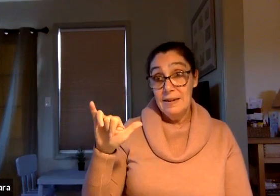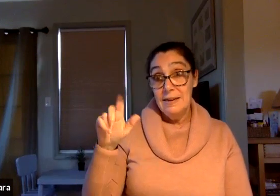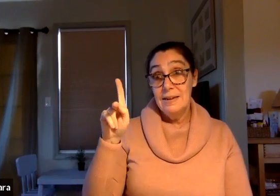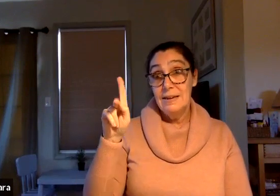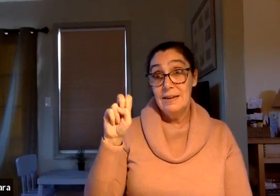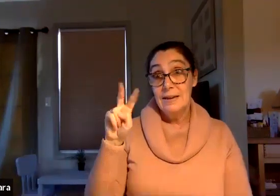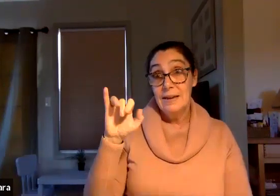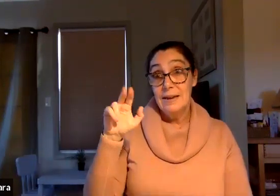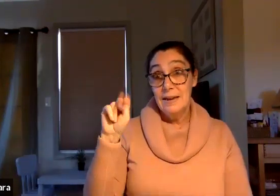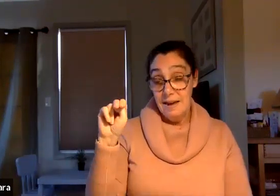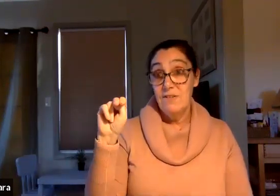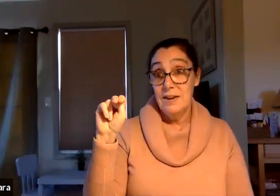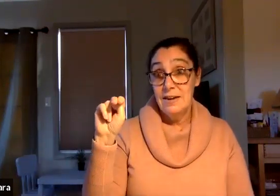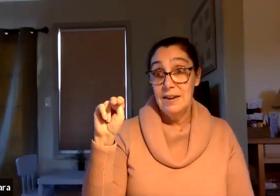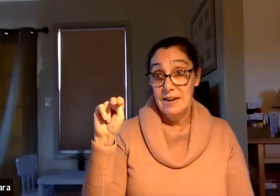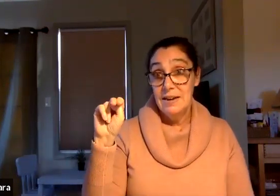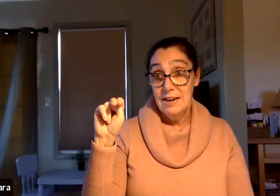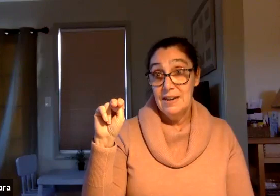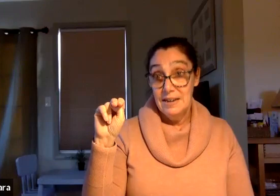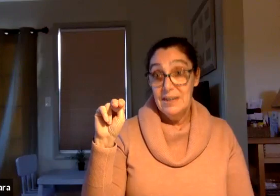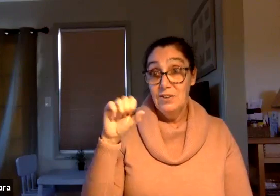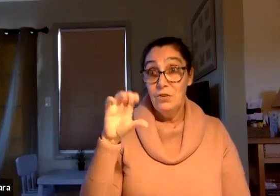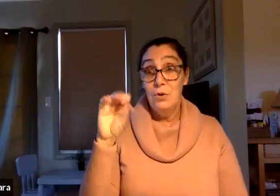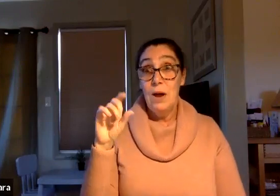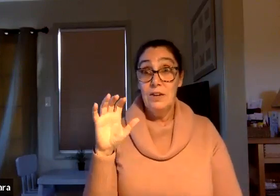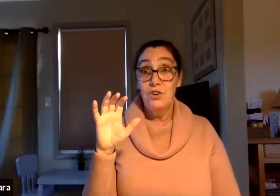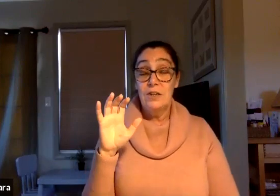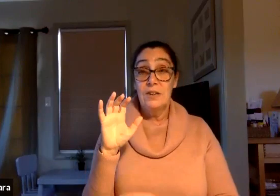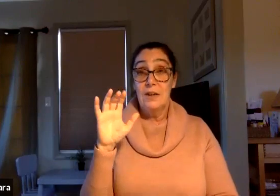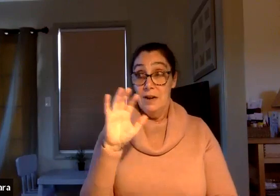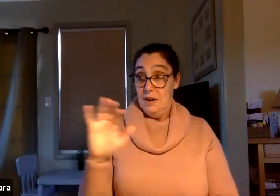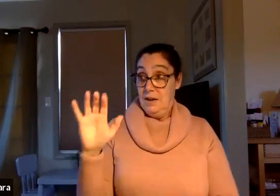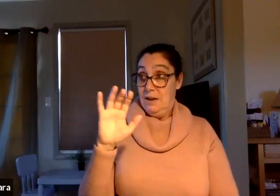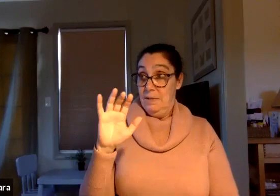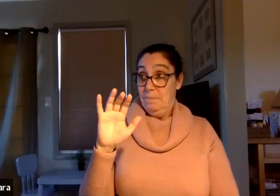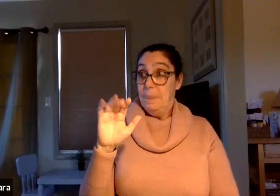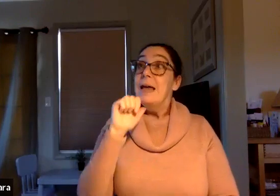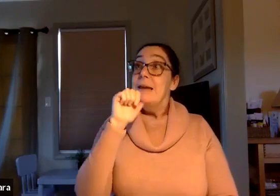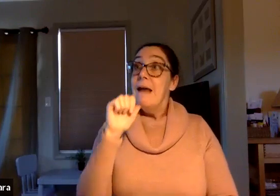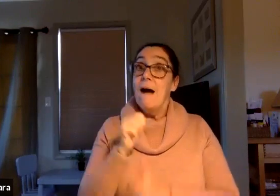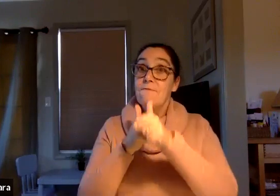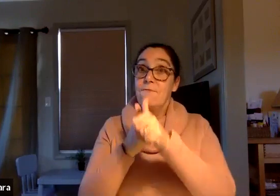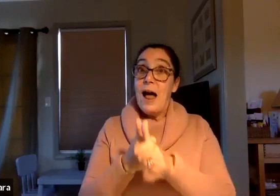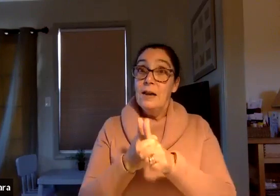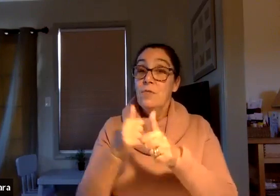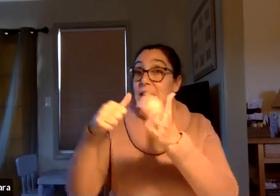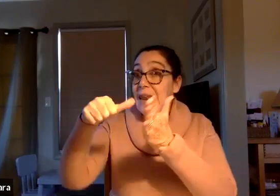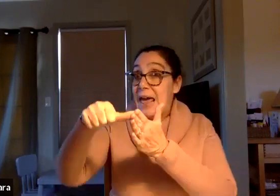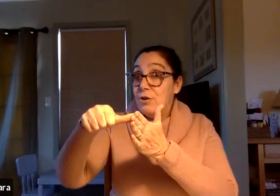Sally, Kevin. So you want to just not follow the